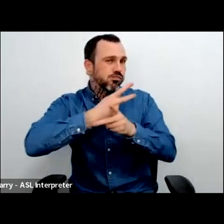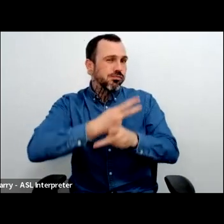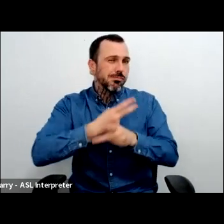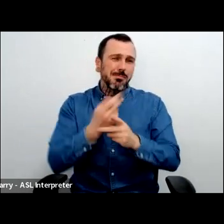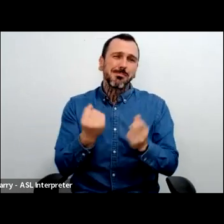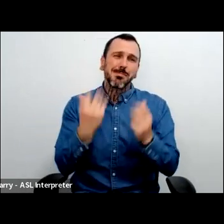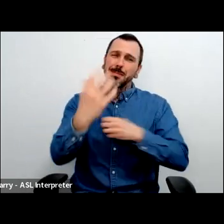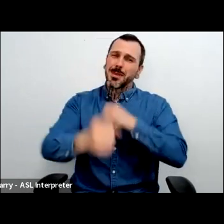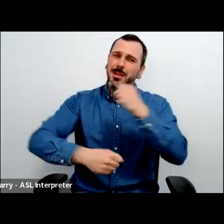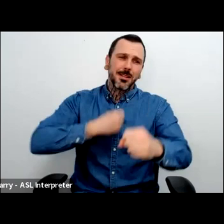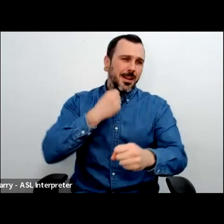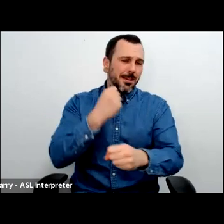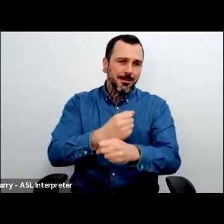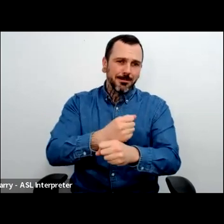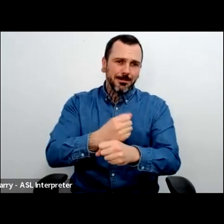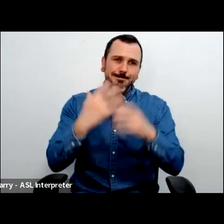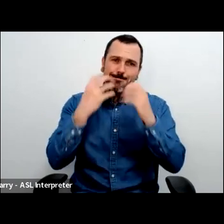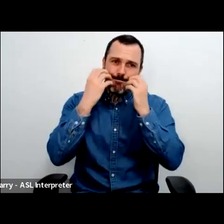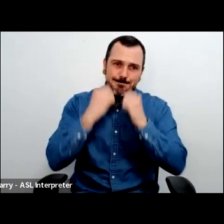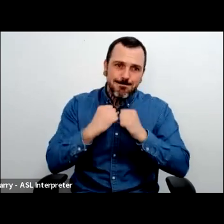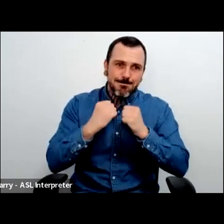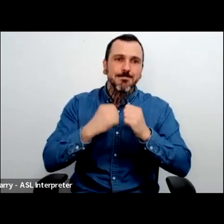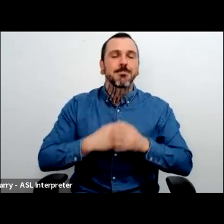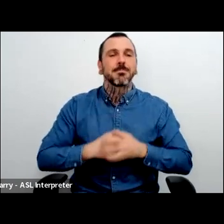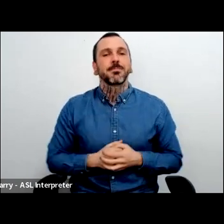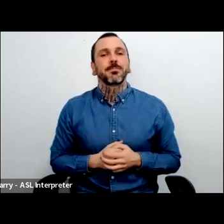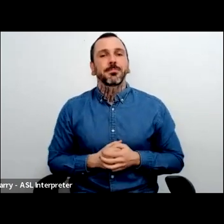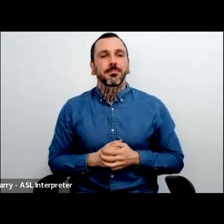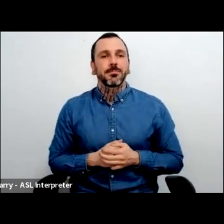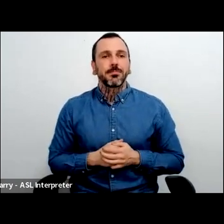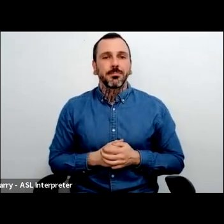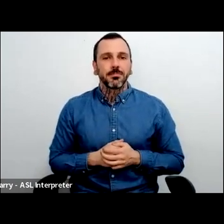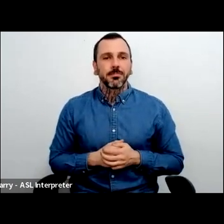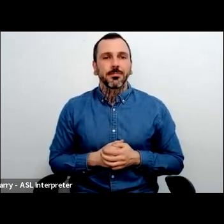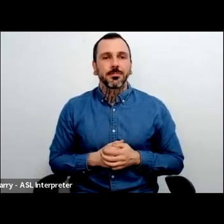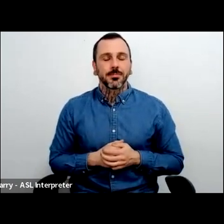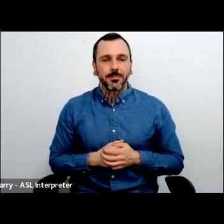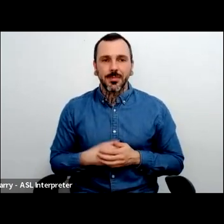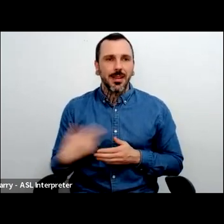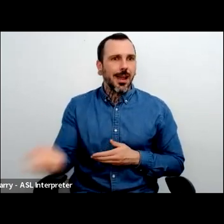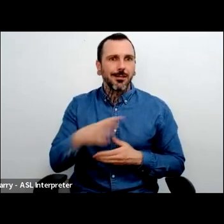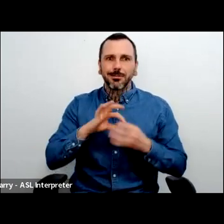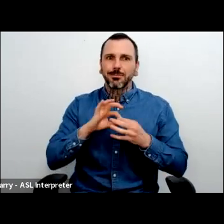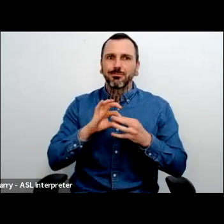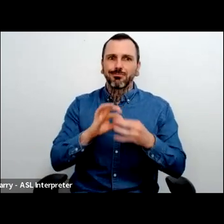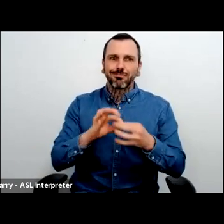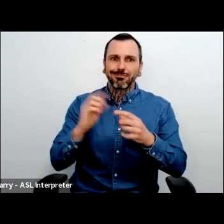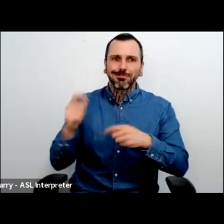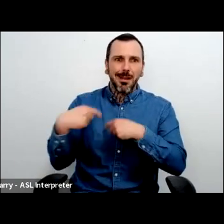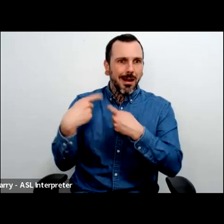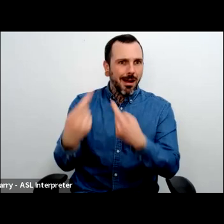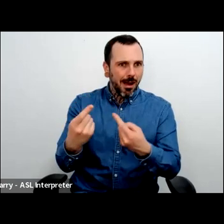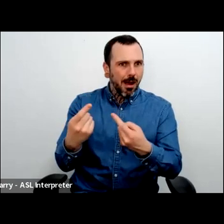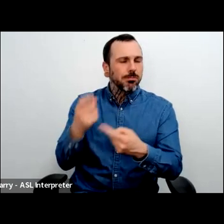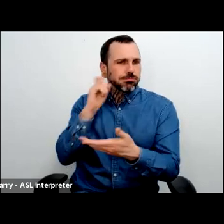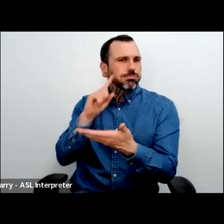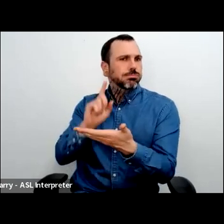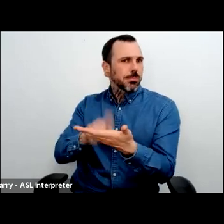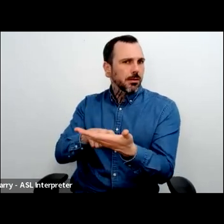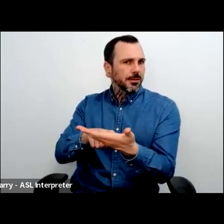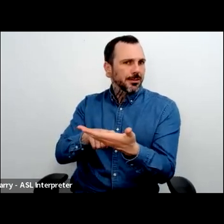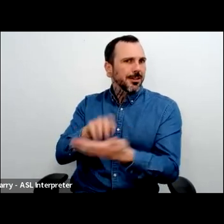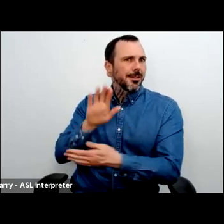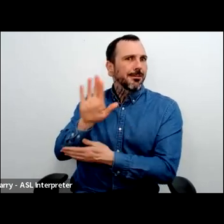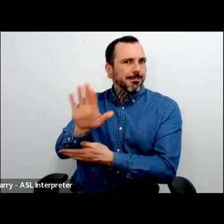of years. And I acknowledge the longstanding relationship that those people have to the lands